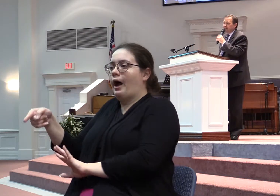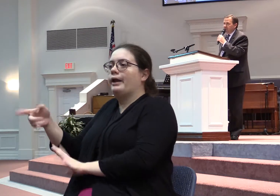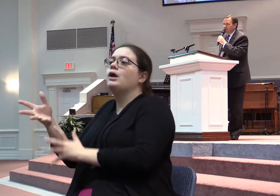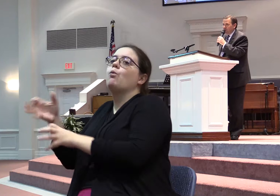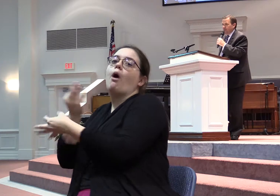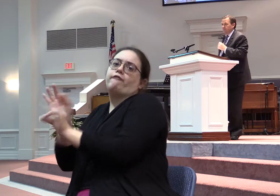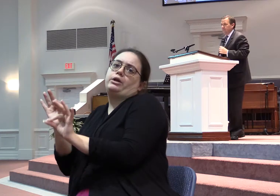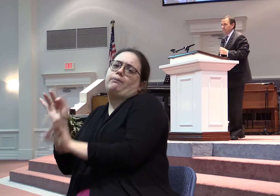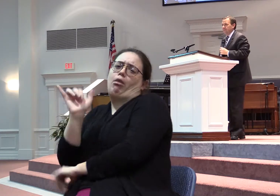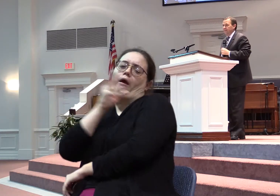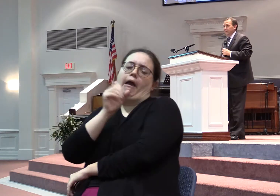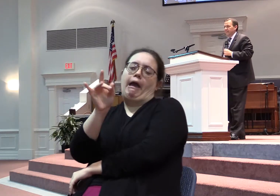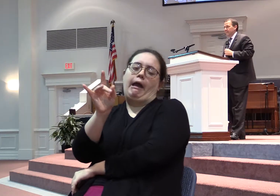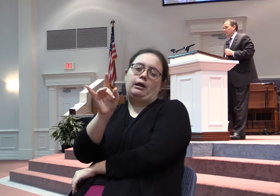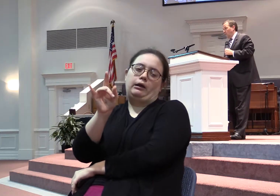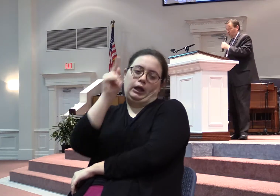an 18-year-old.